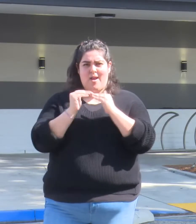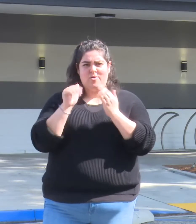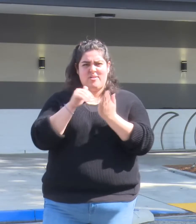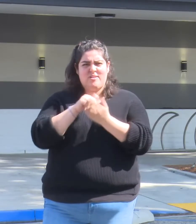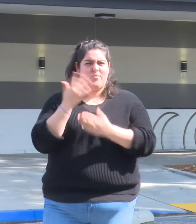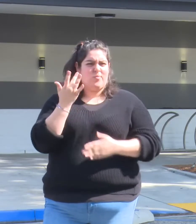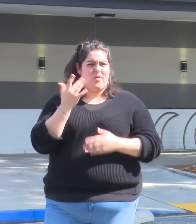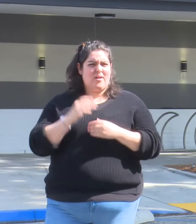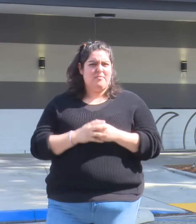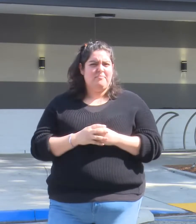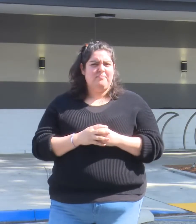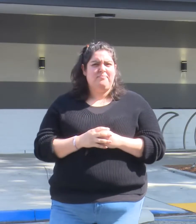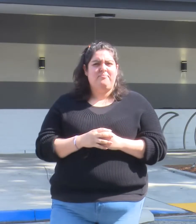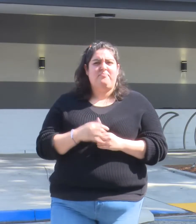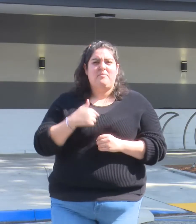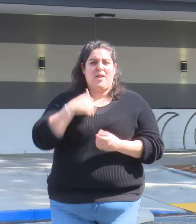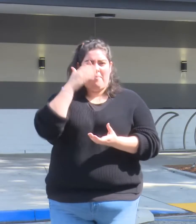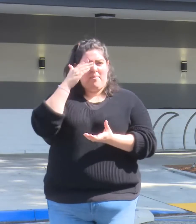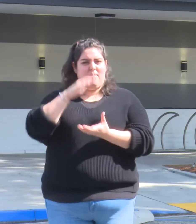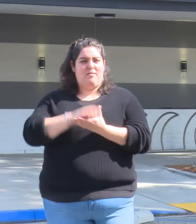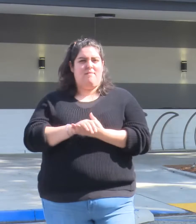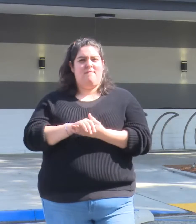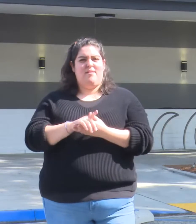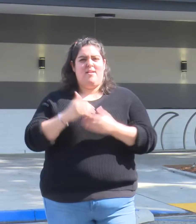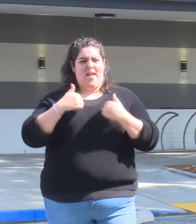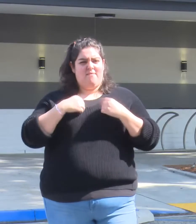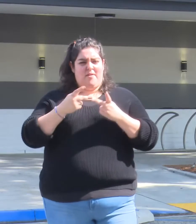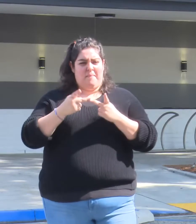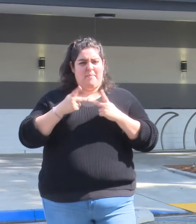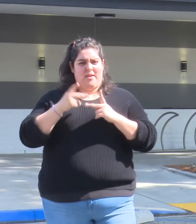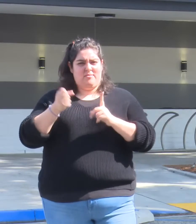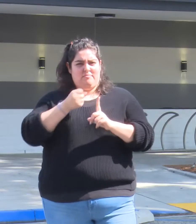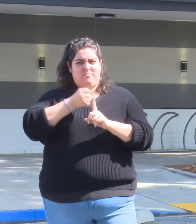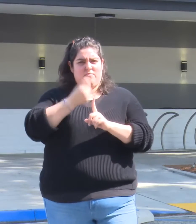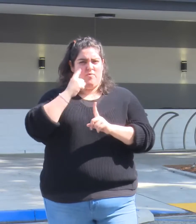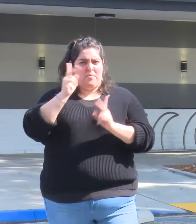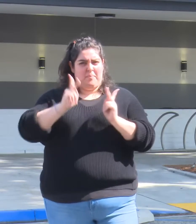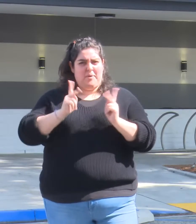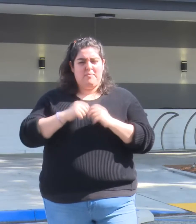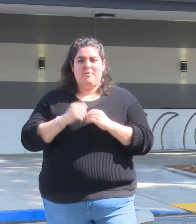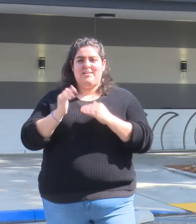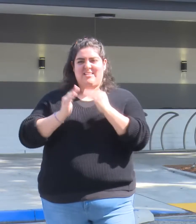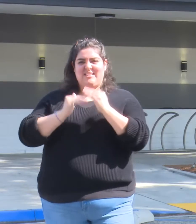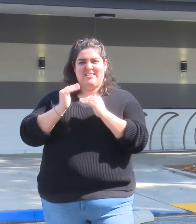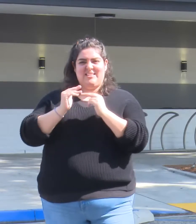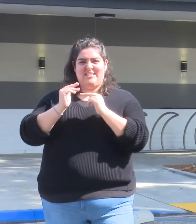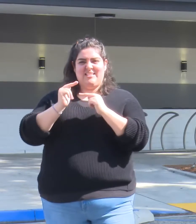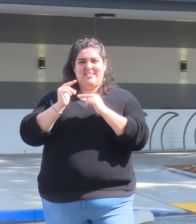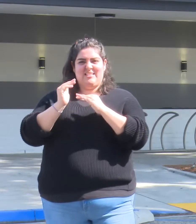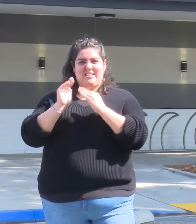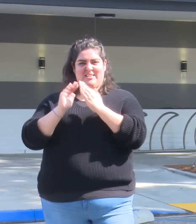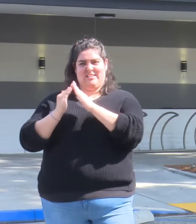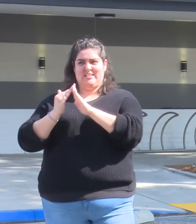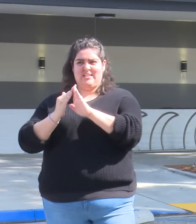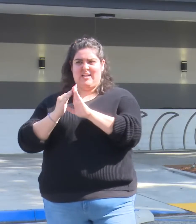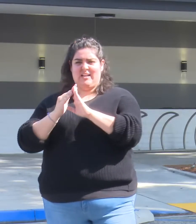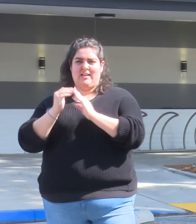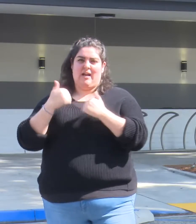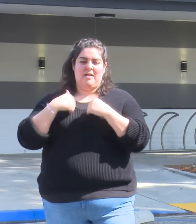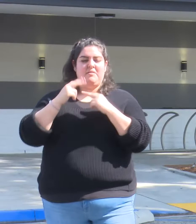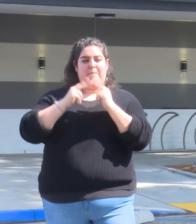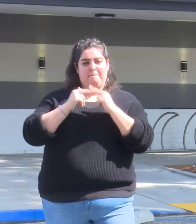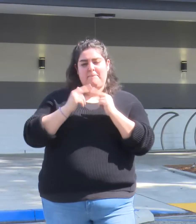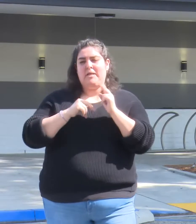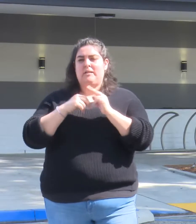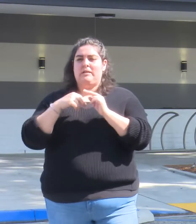placemaking. A city, you know, I say this a lot, a city isn't made up of buildings or statistics or reputations, it's made up of people. And when the